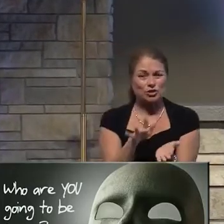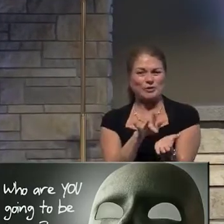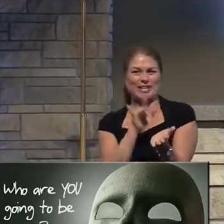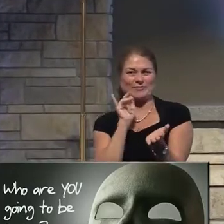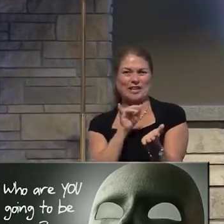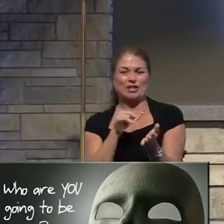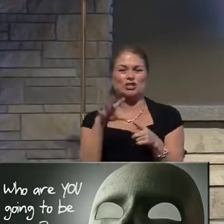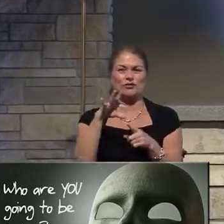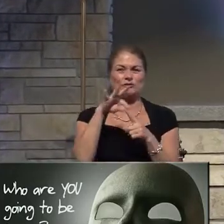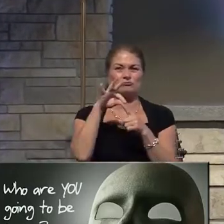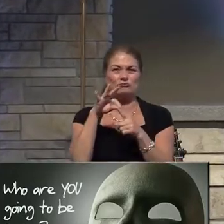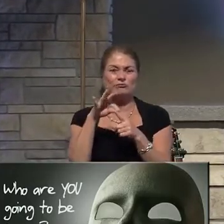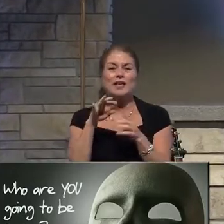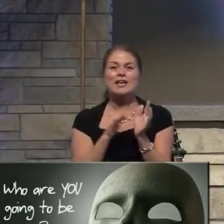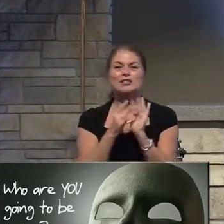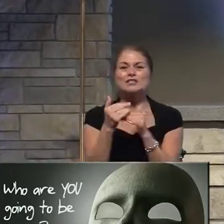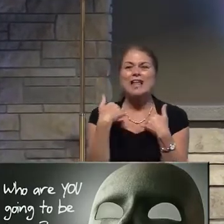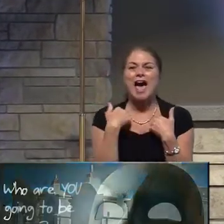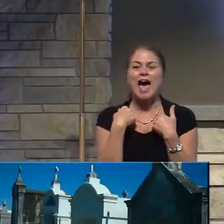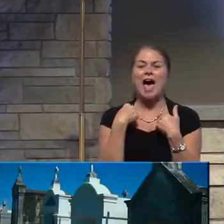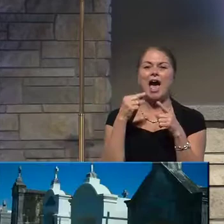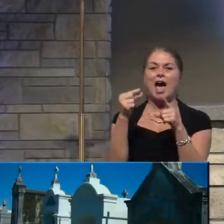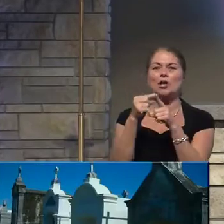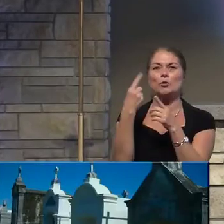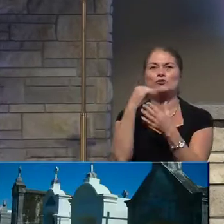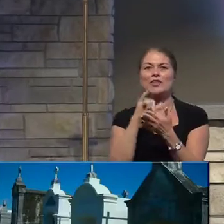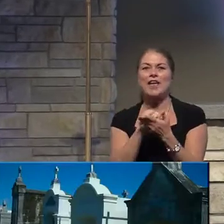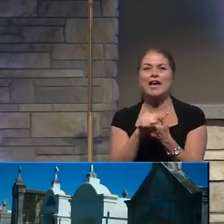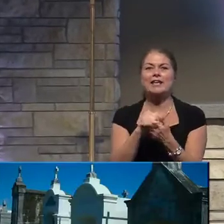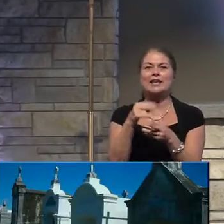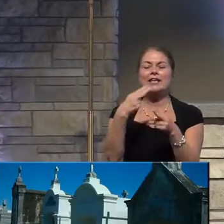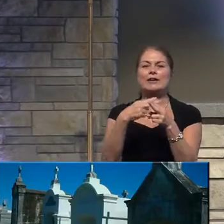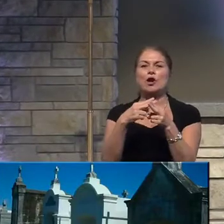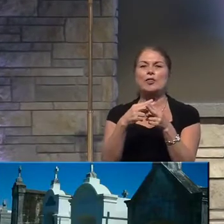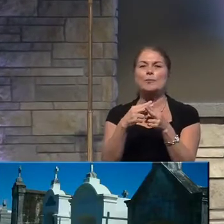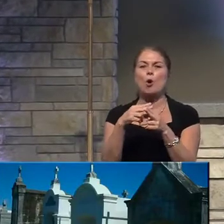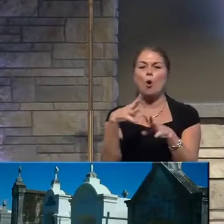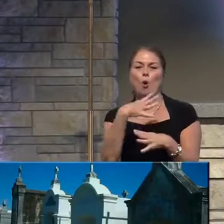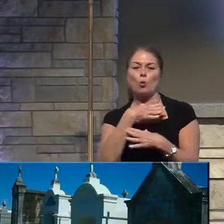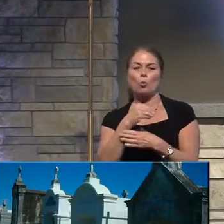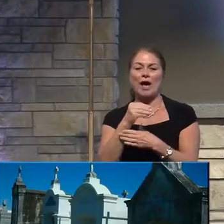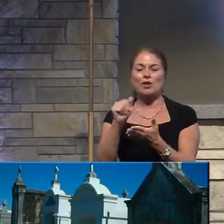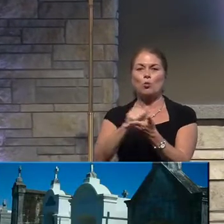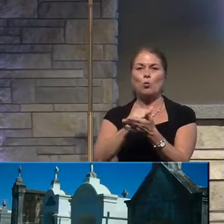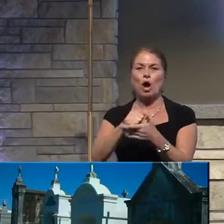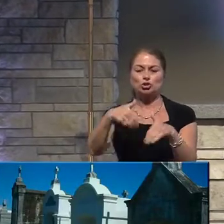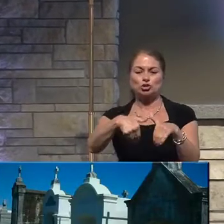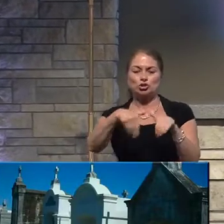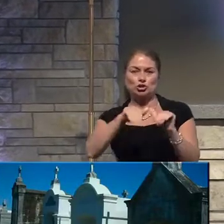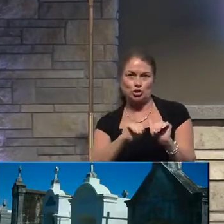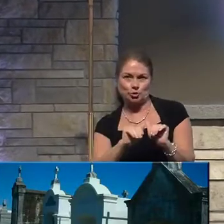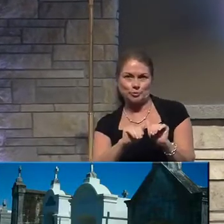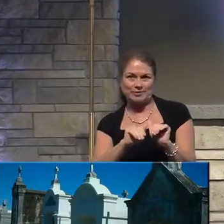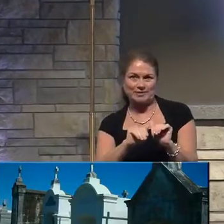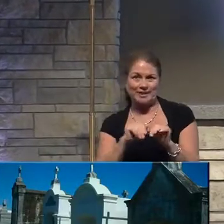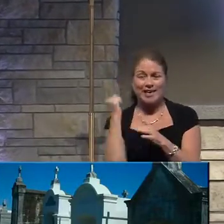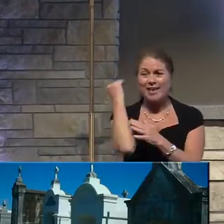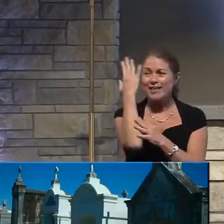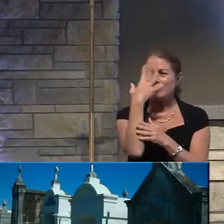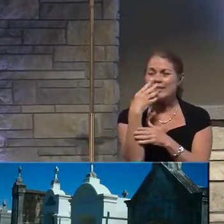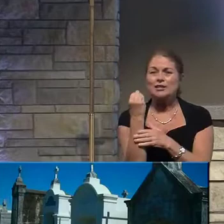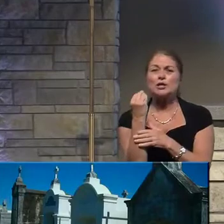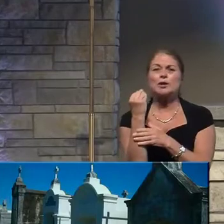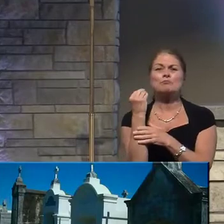loopholes, Jesus had a specific term for them. He called them whitewashed tombs. Oh, they could look beautiful